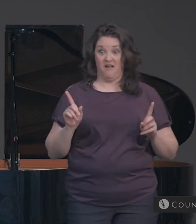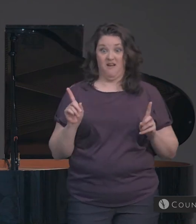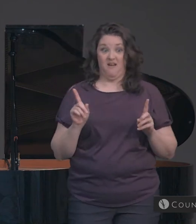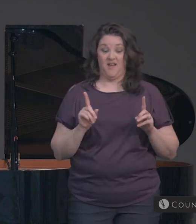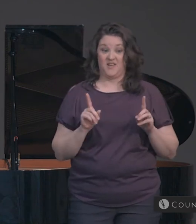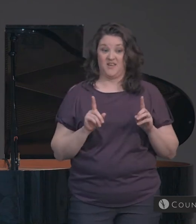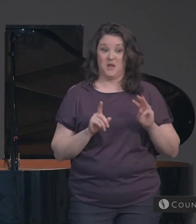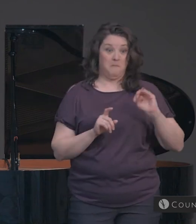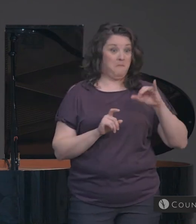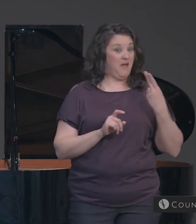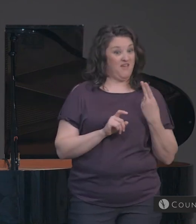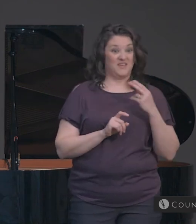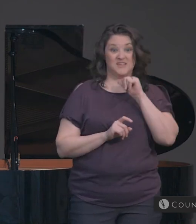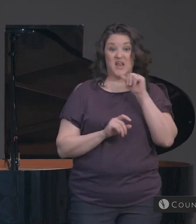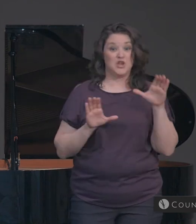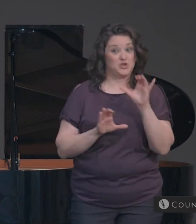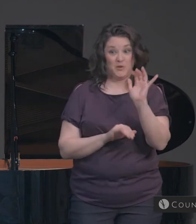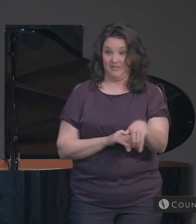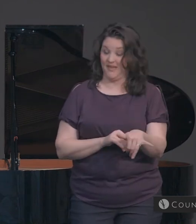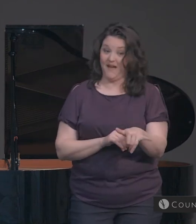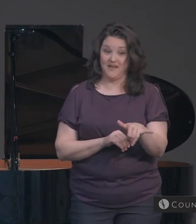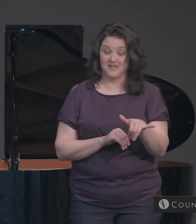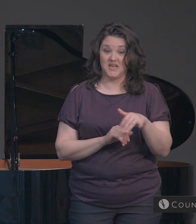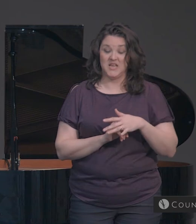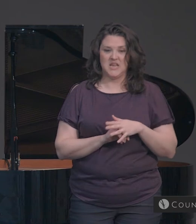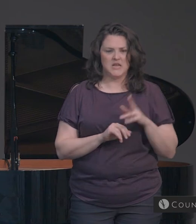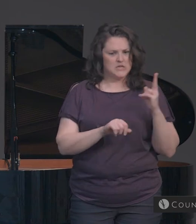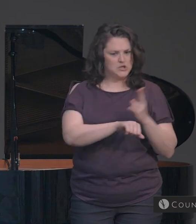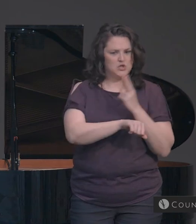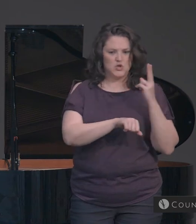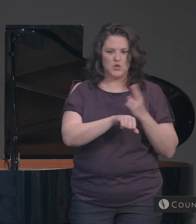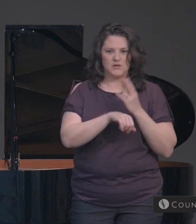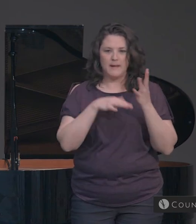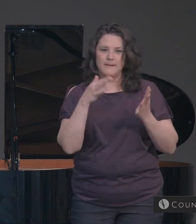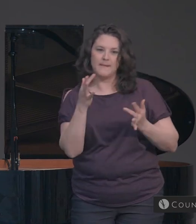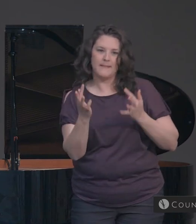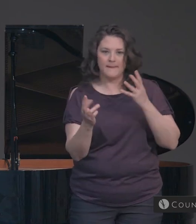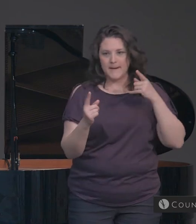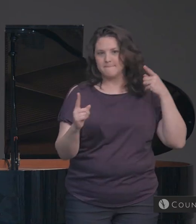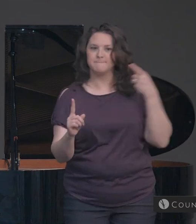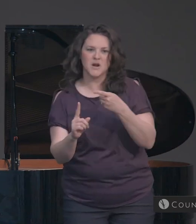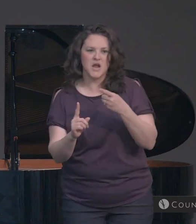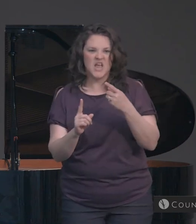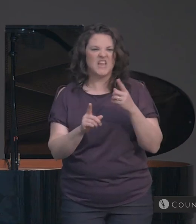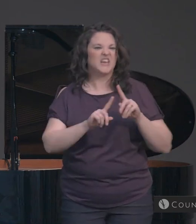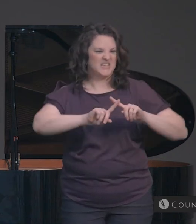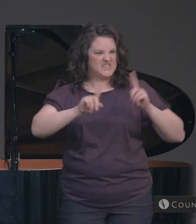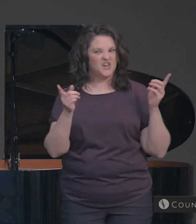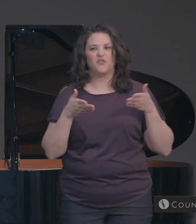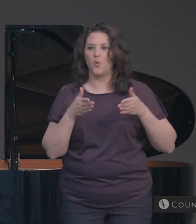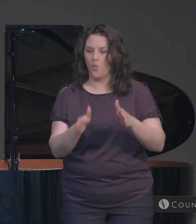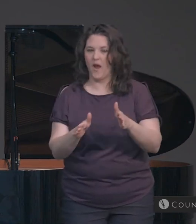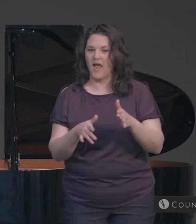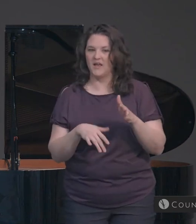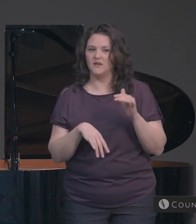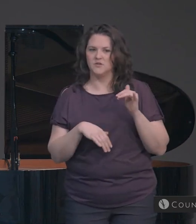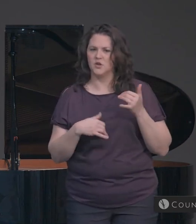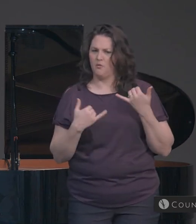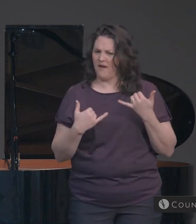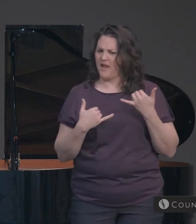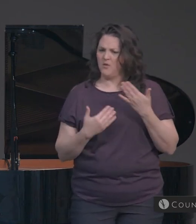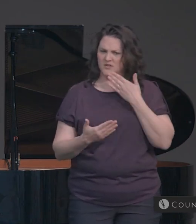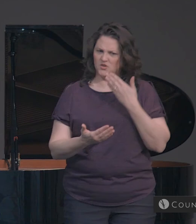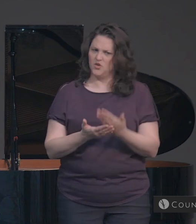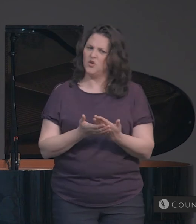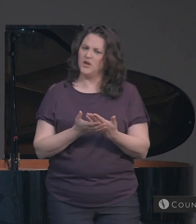But that's not what he's doing. That's not what he's doing. He's using it differently. And I think it's a good time here to take a look and